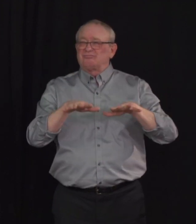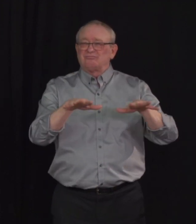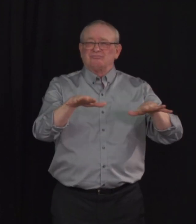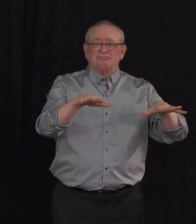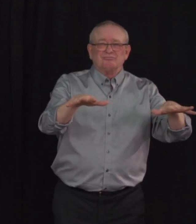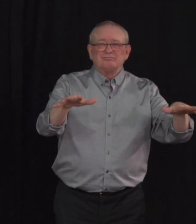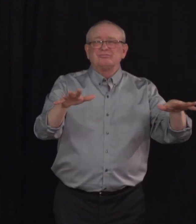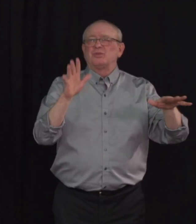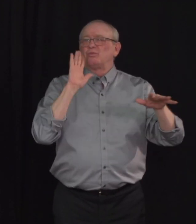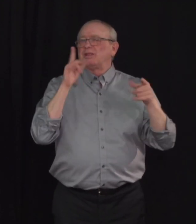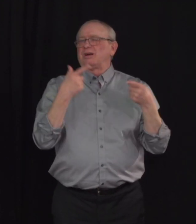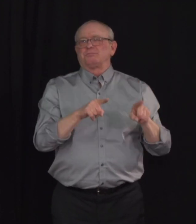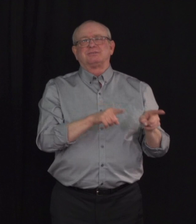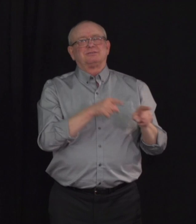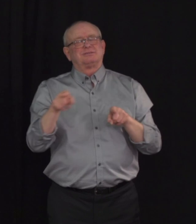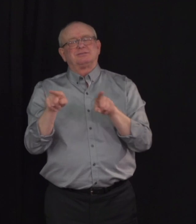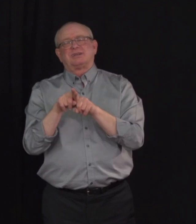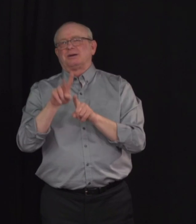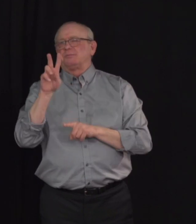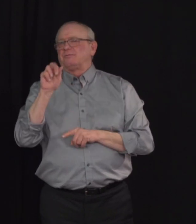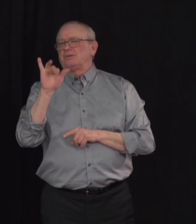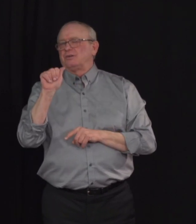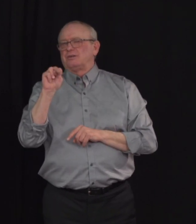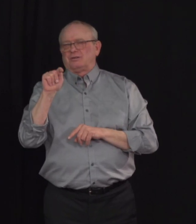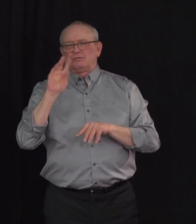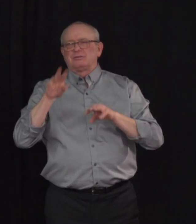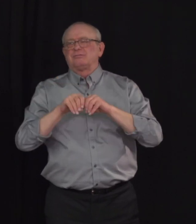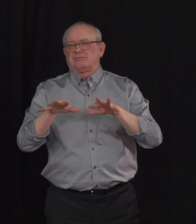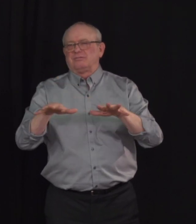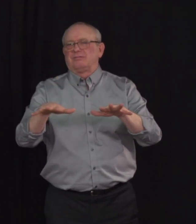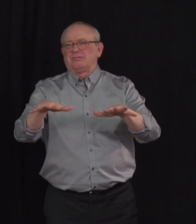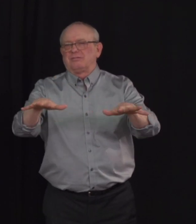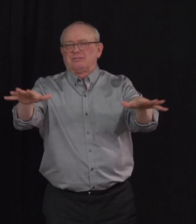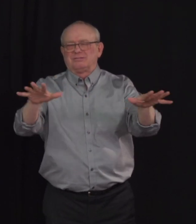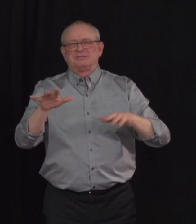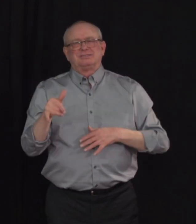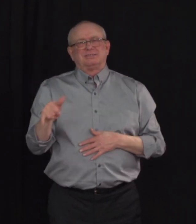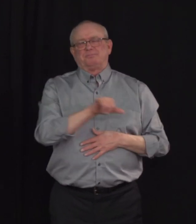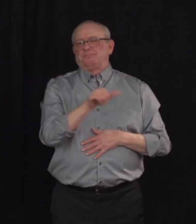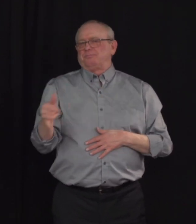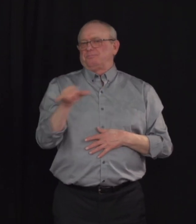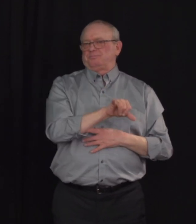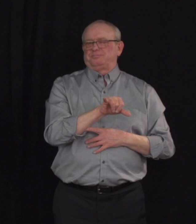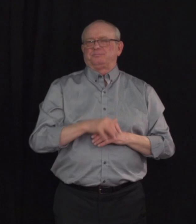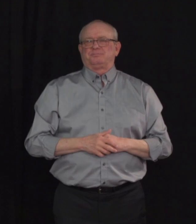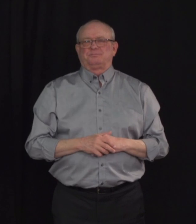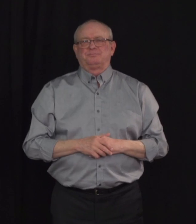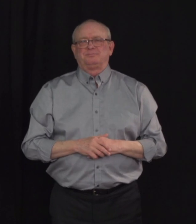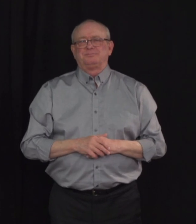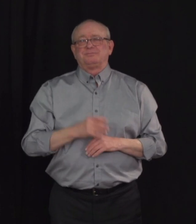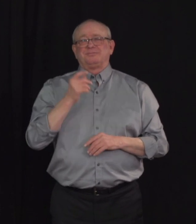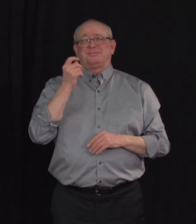occasional examples of variant transmission as we are sharing today. However, knowing about variant cases means we can limit further